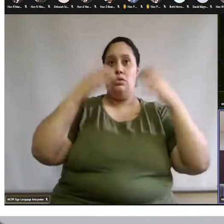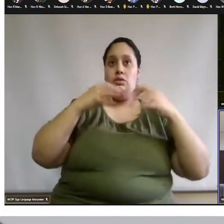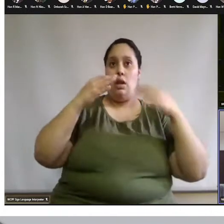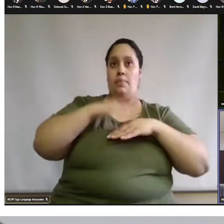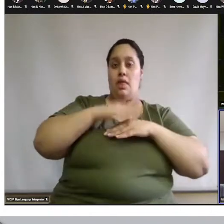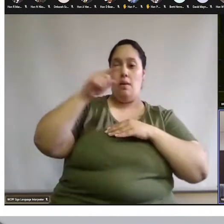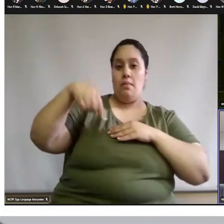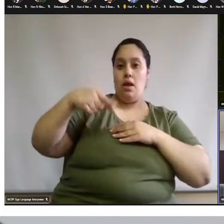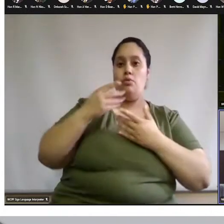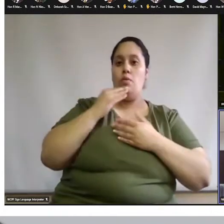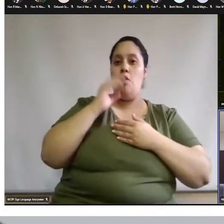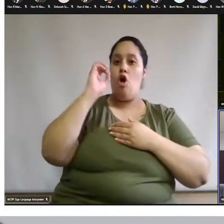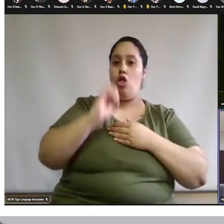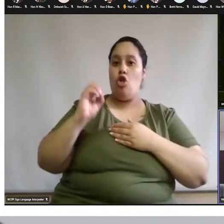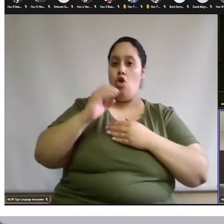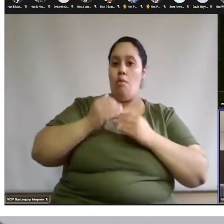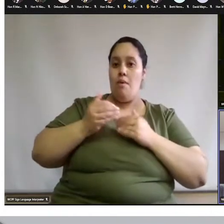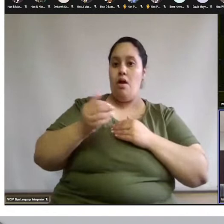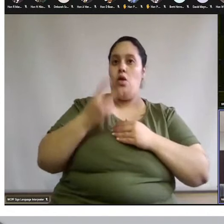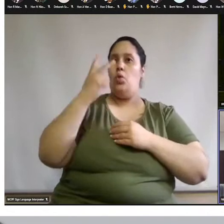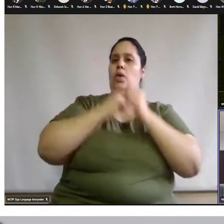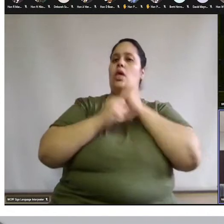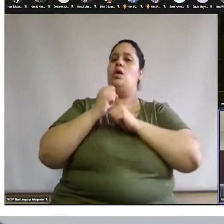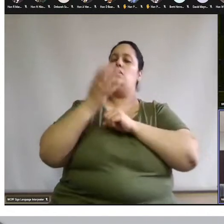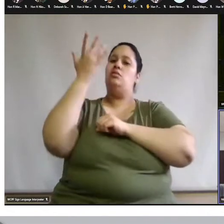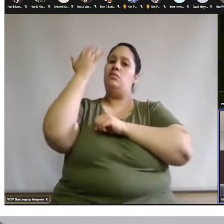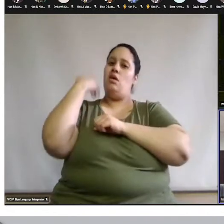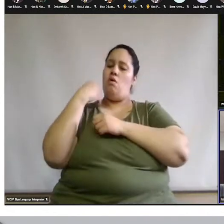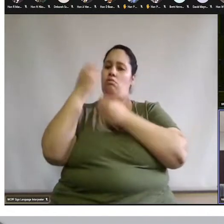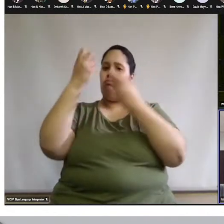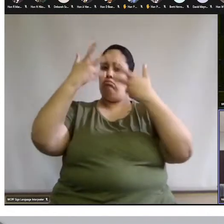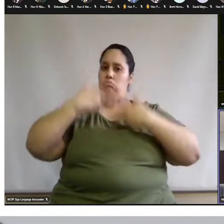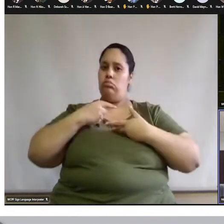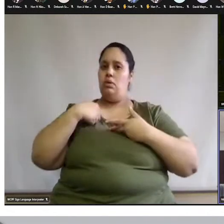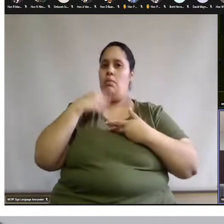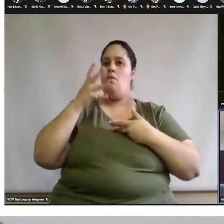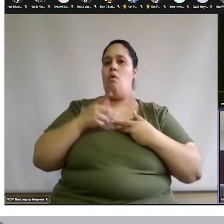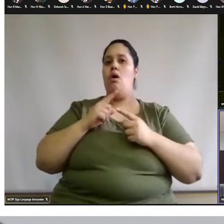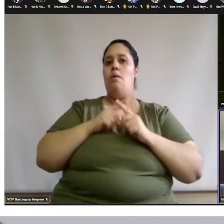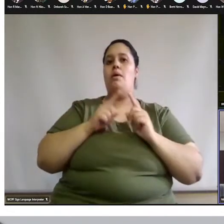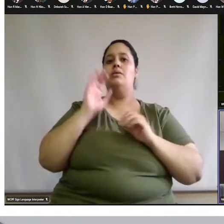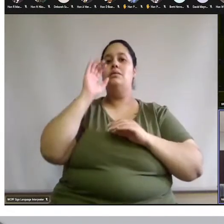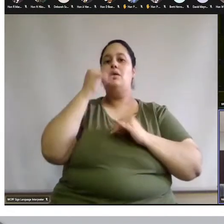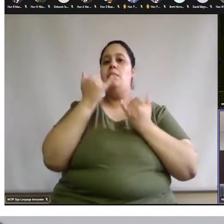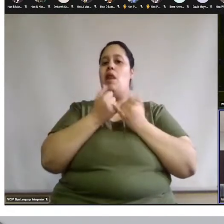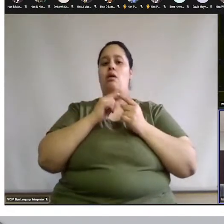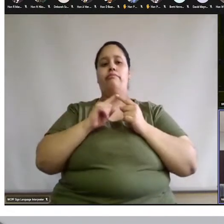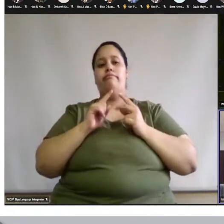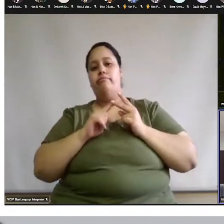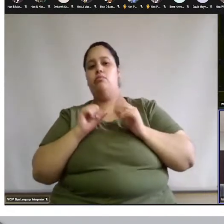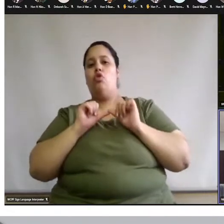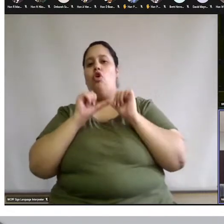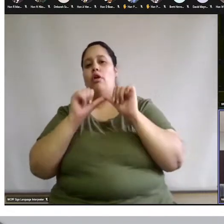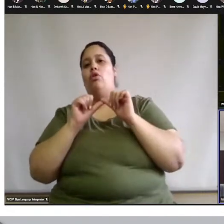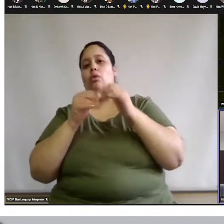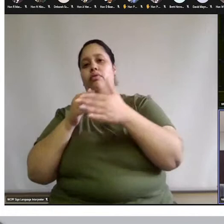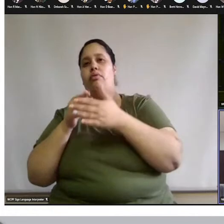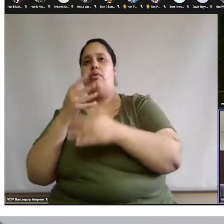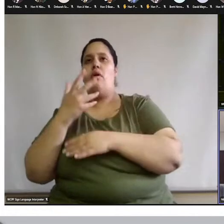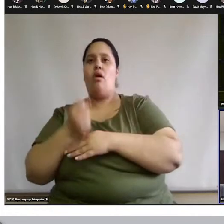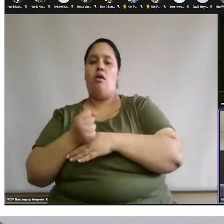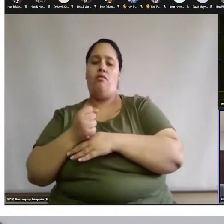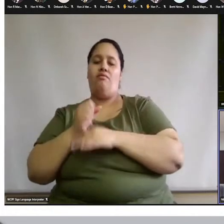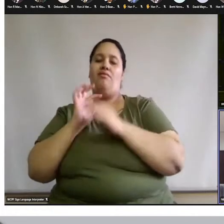about October. That was 2 years ago. But it seems that there were just one or other continuous stumbling block in this